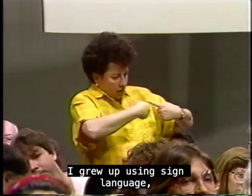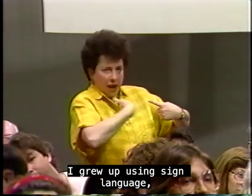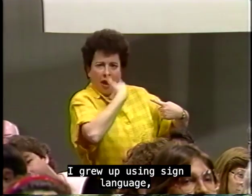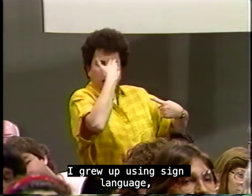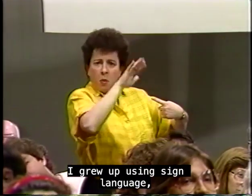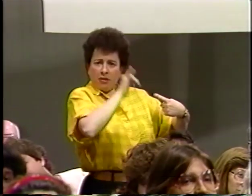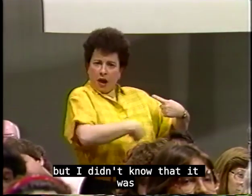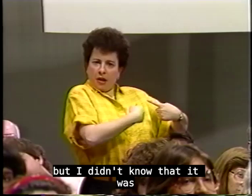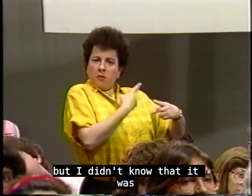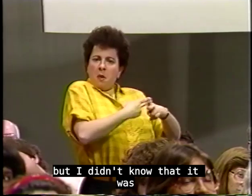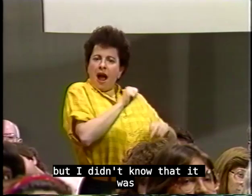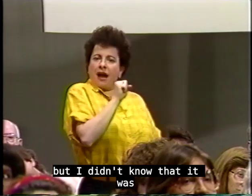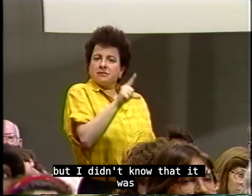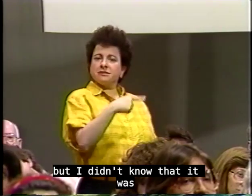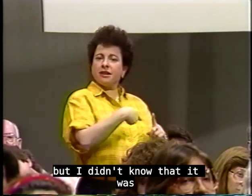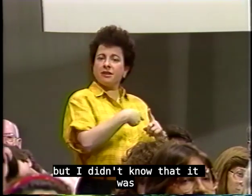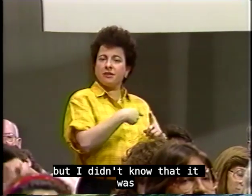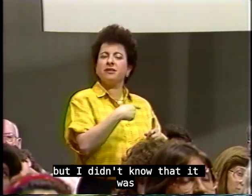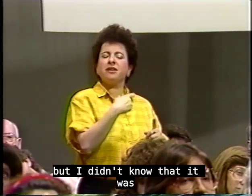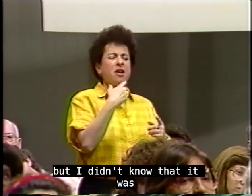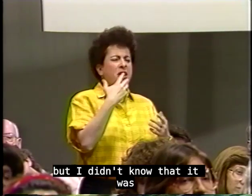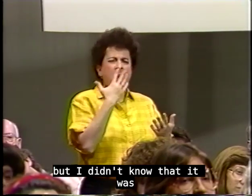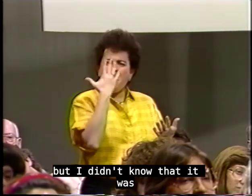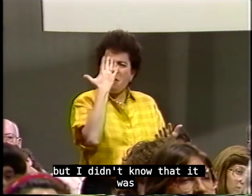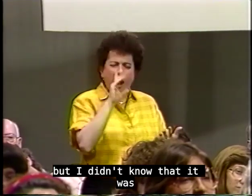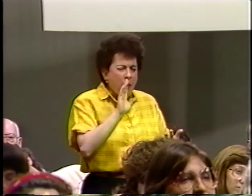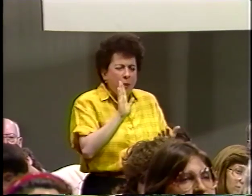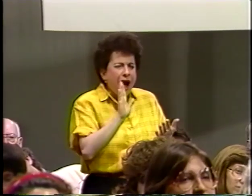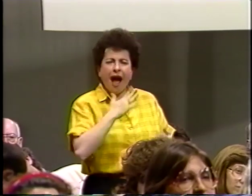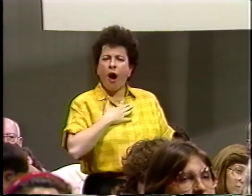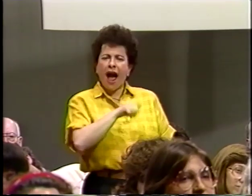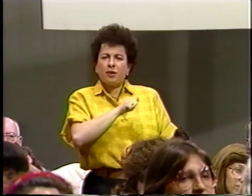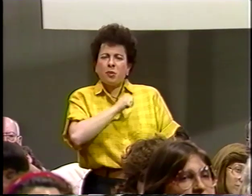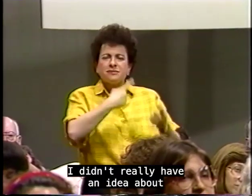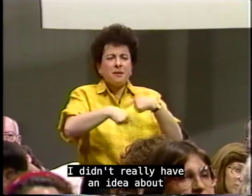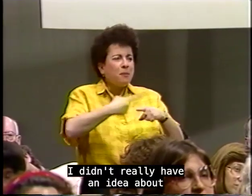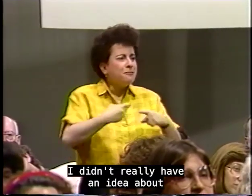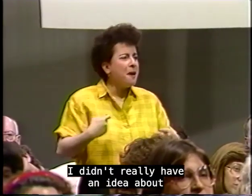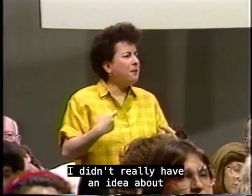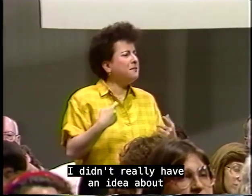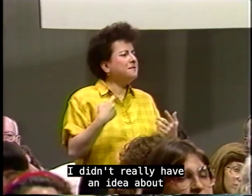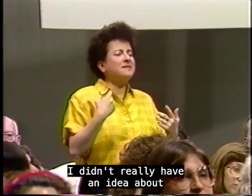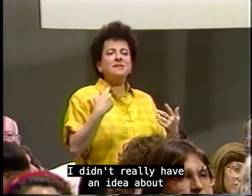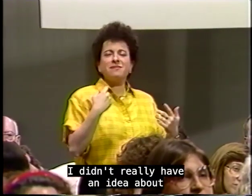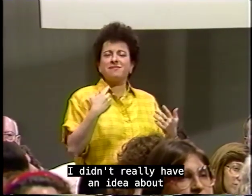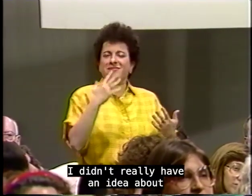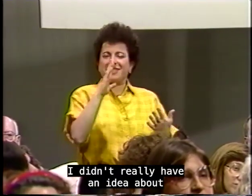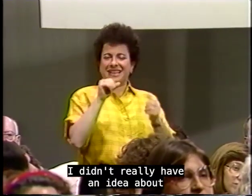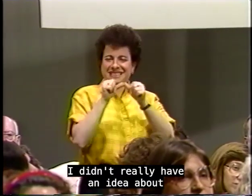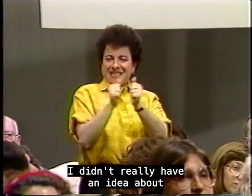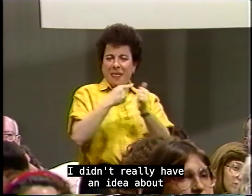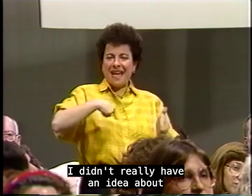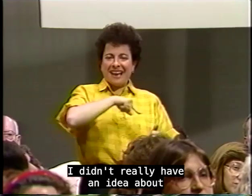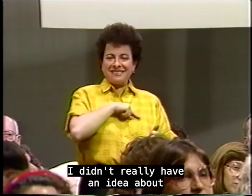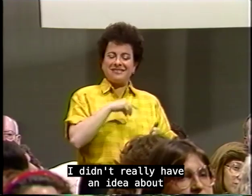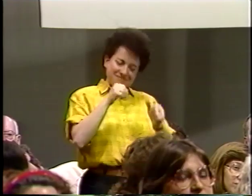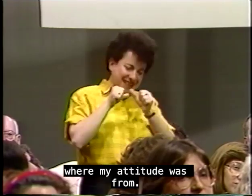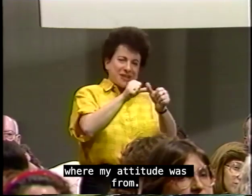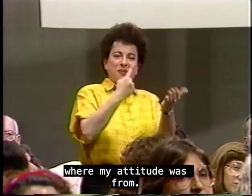language, but I didn't know that it was called American Sign Language. I didn't really have an idea about where my